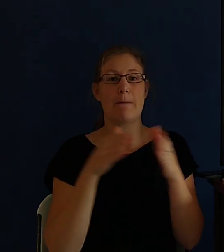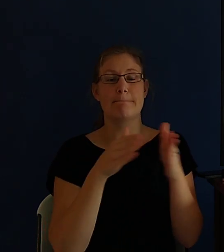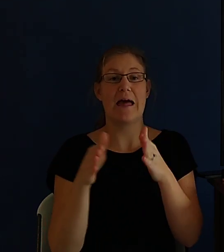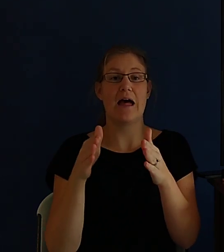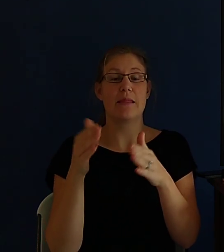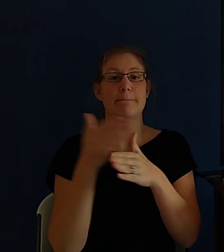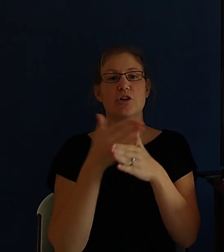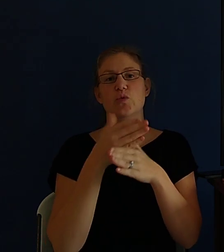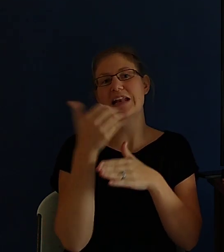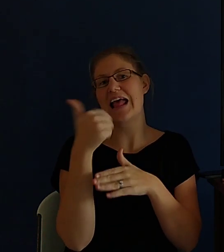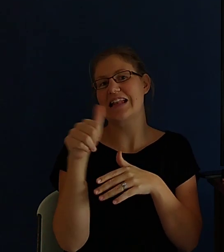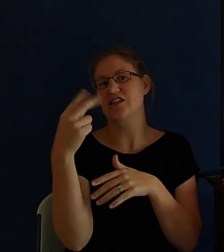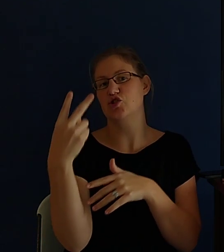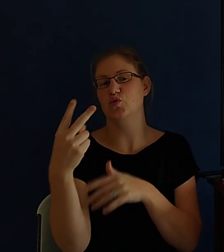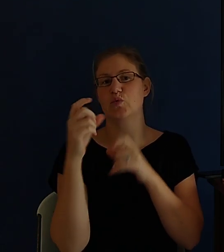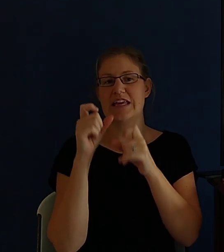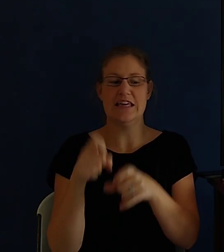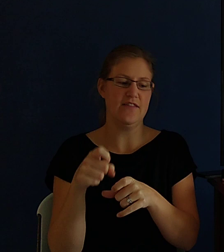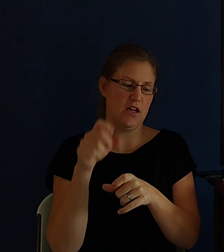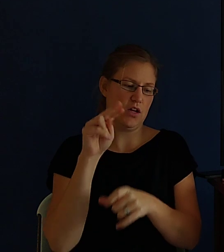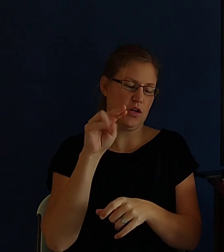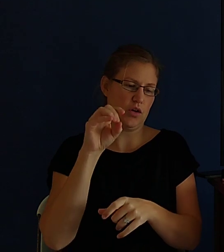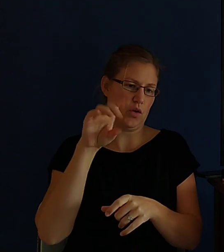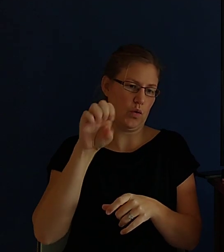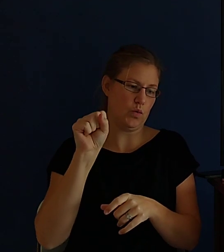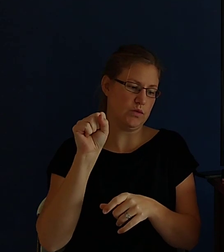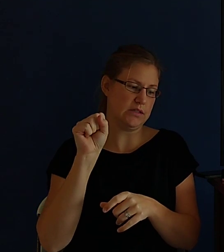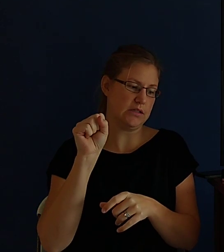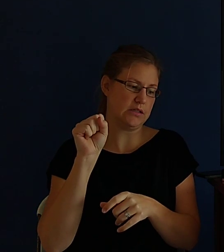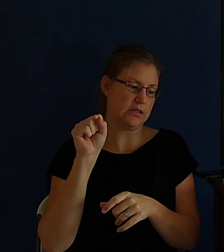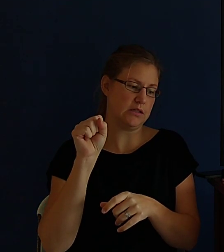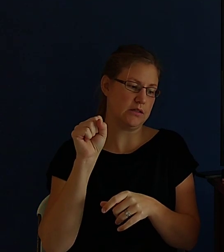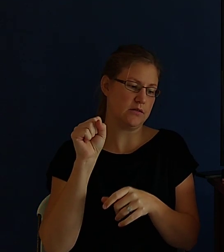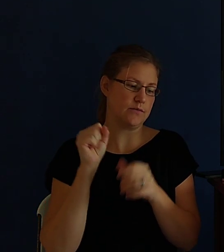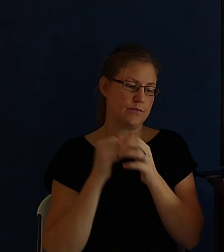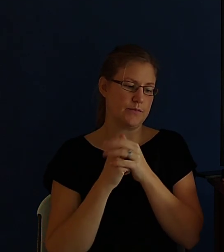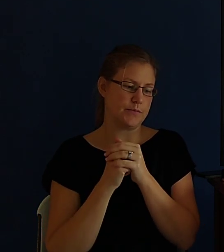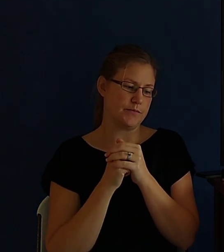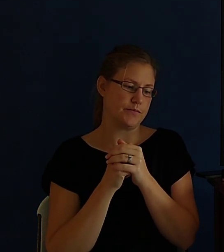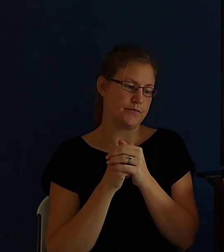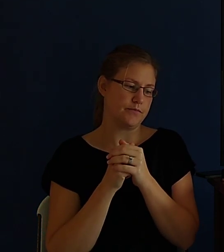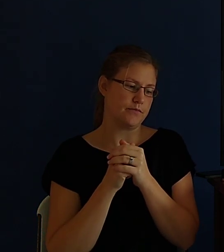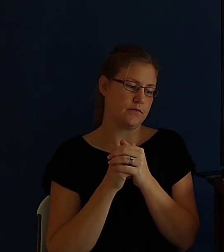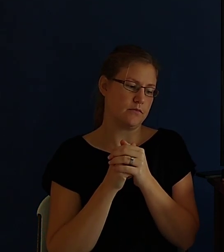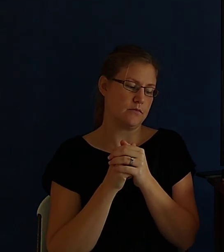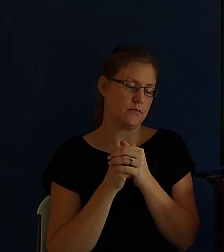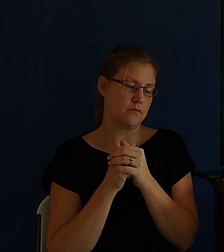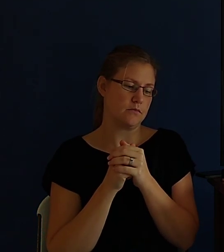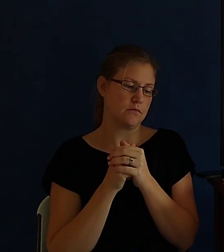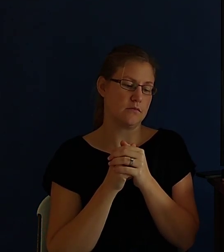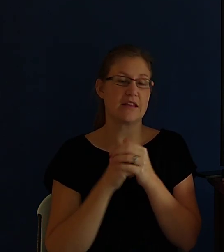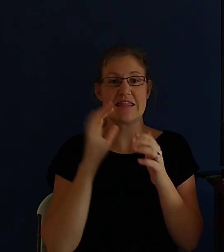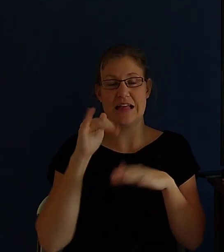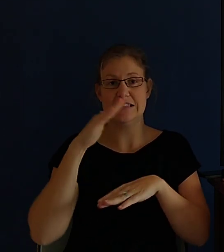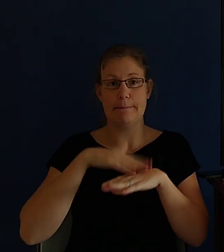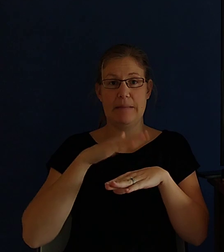two given nodes in T graph, which is the spanning or the minimum spanning tree